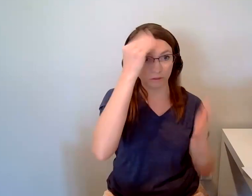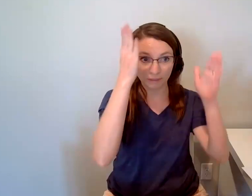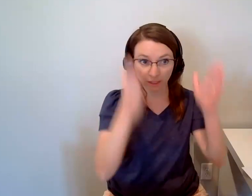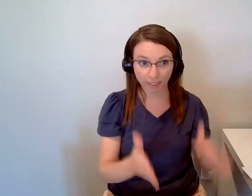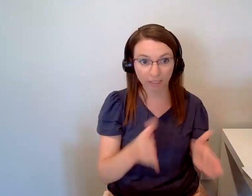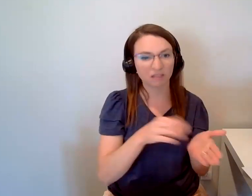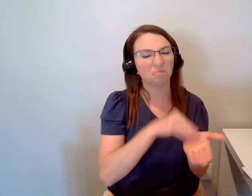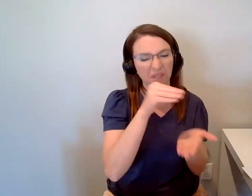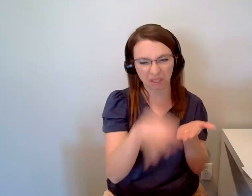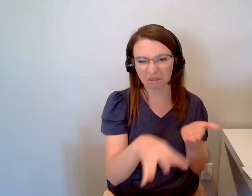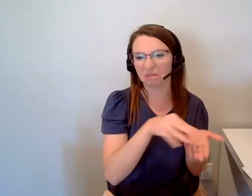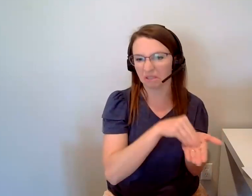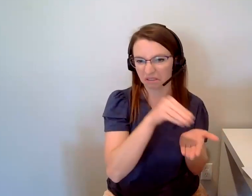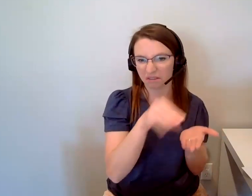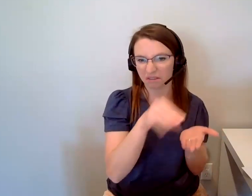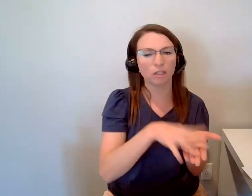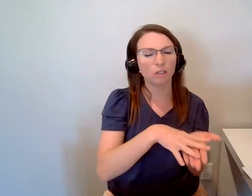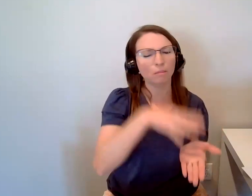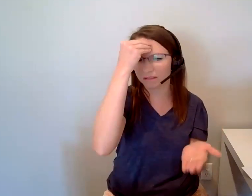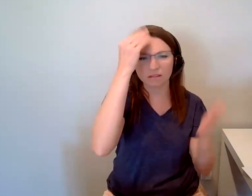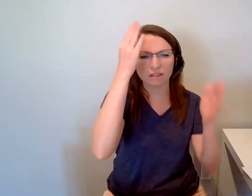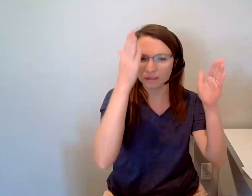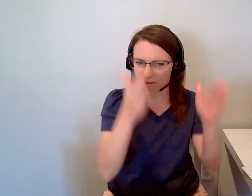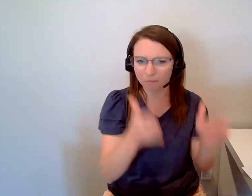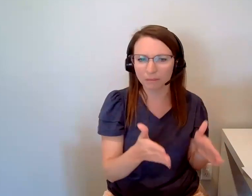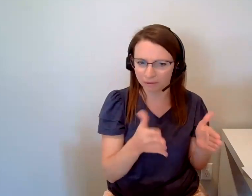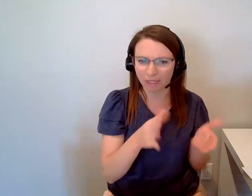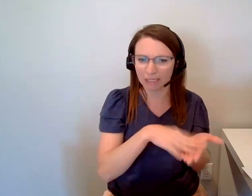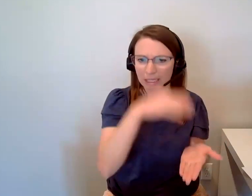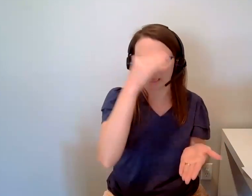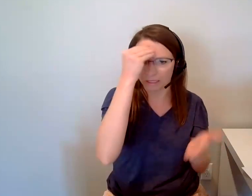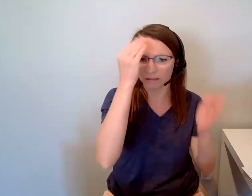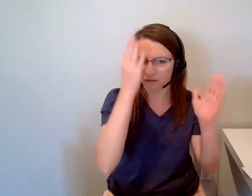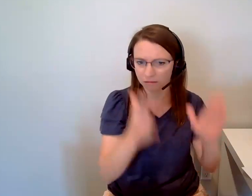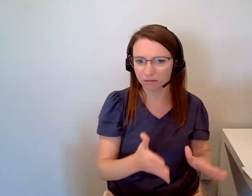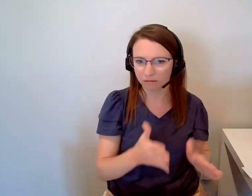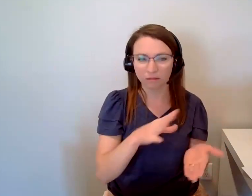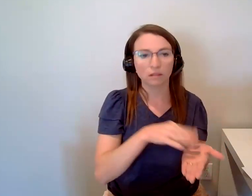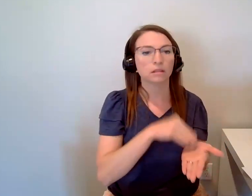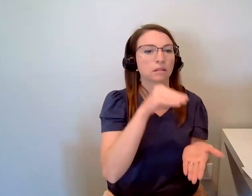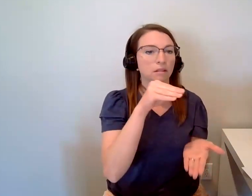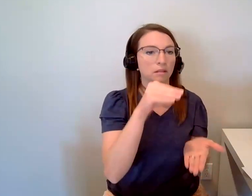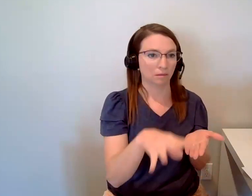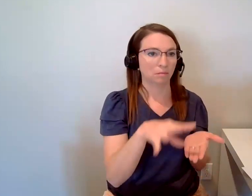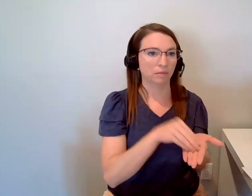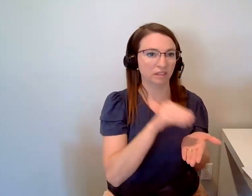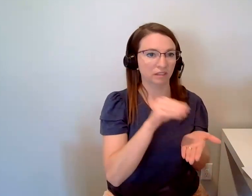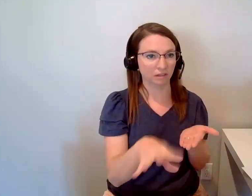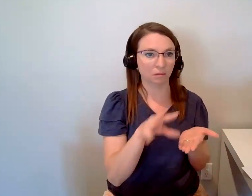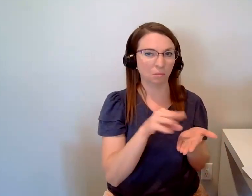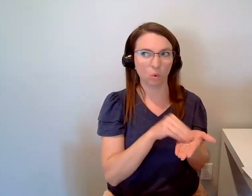be this, but now it's this. And you might still see some people sign it like this, but this is the